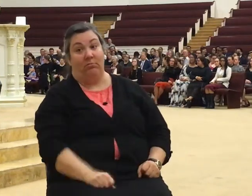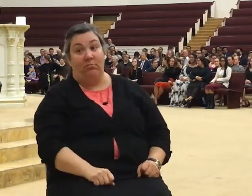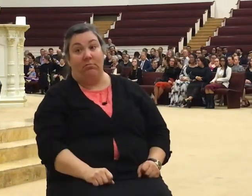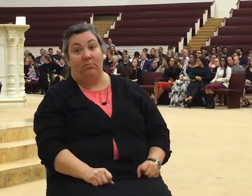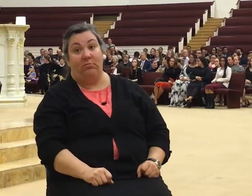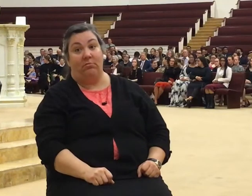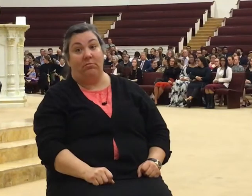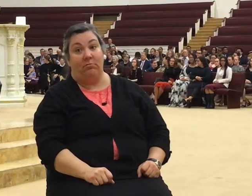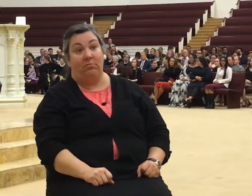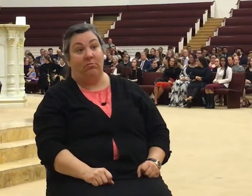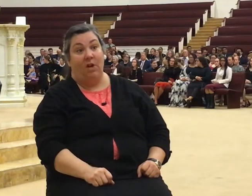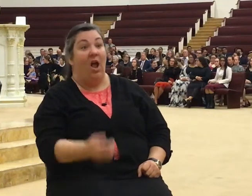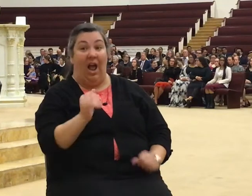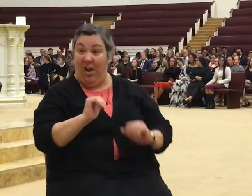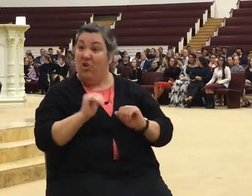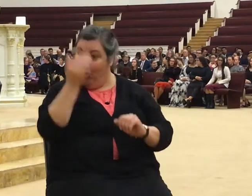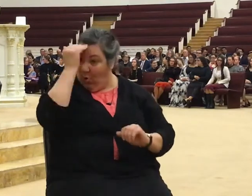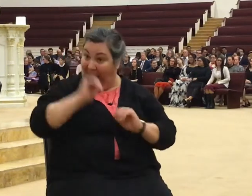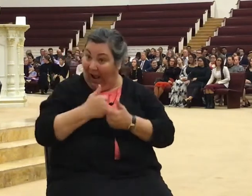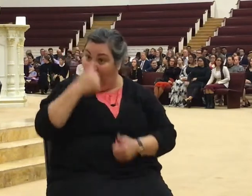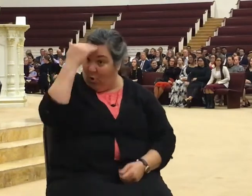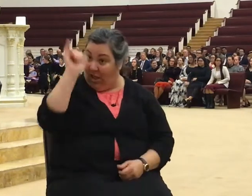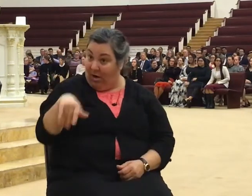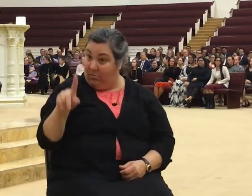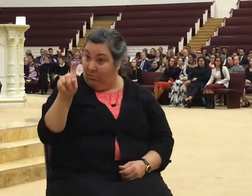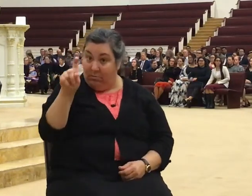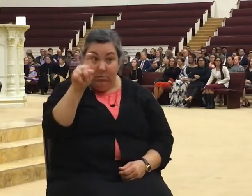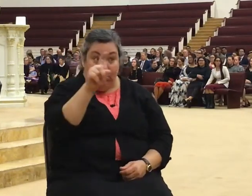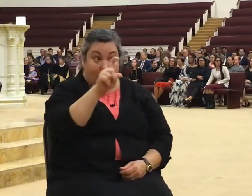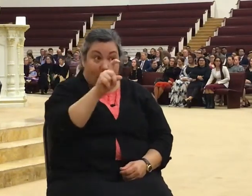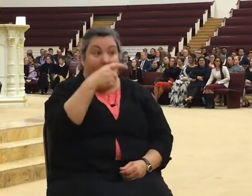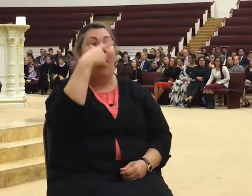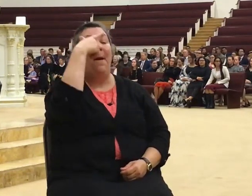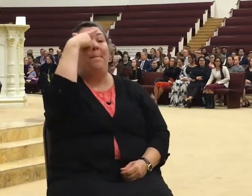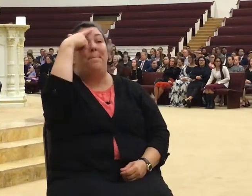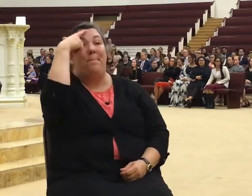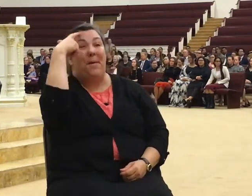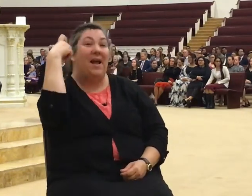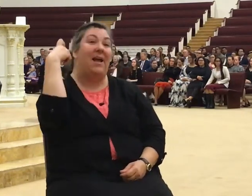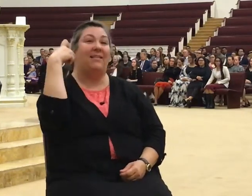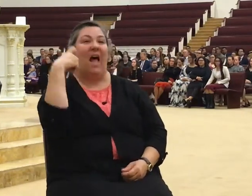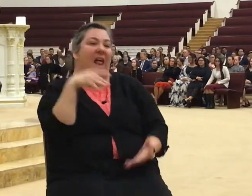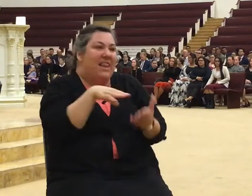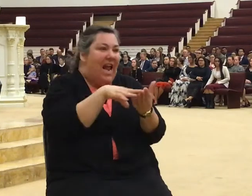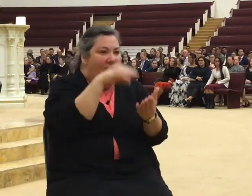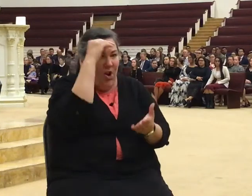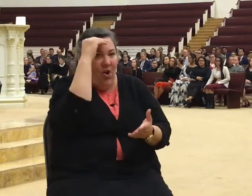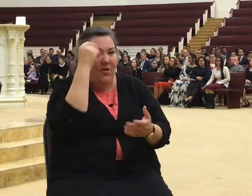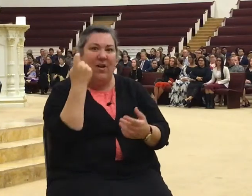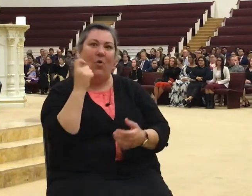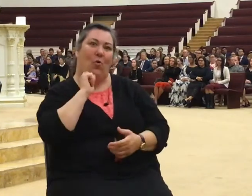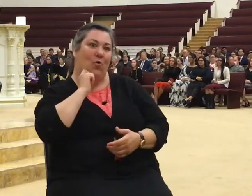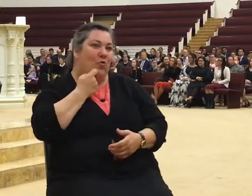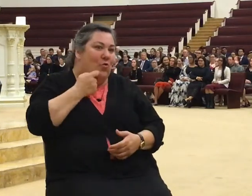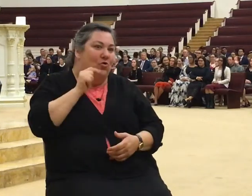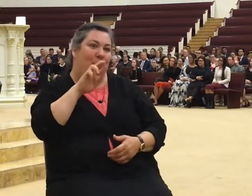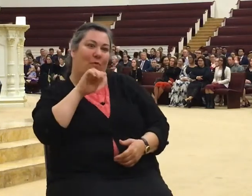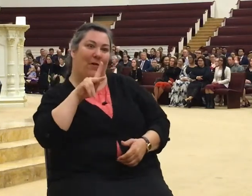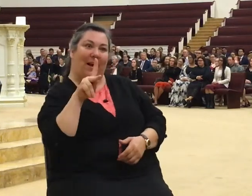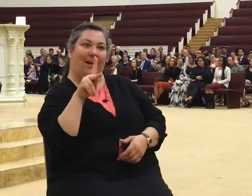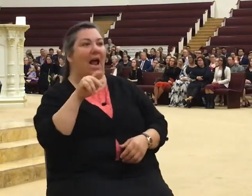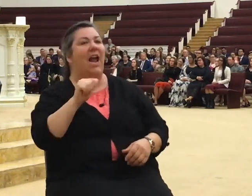That's the truth. You know how I know that? Because they learn a lick and they won't share it with nobody.